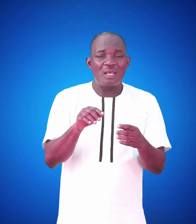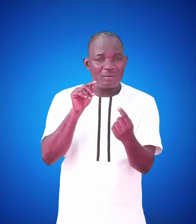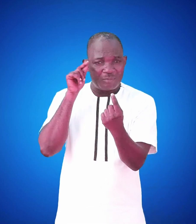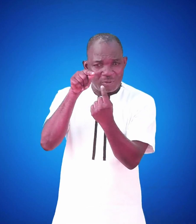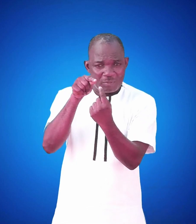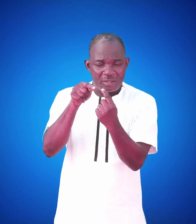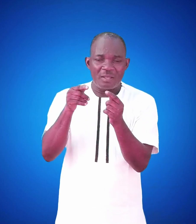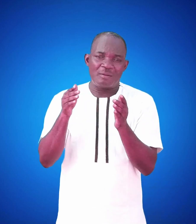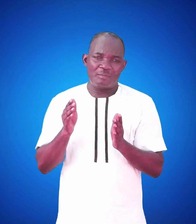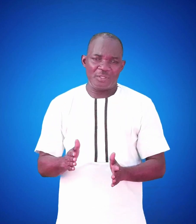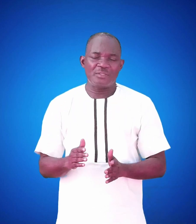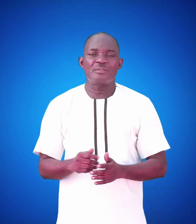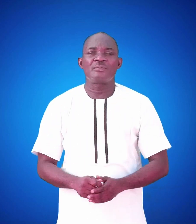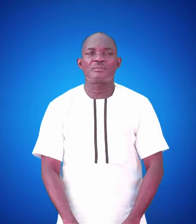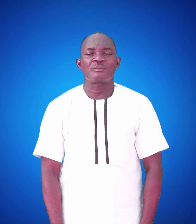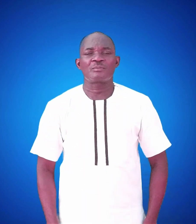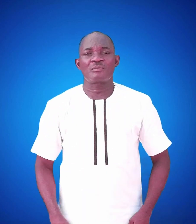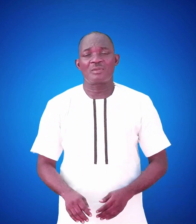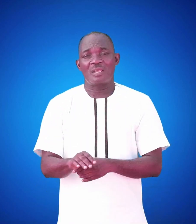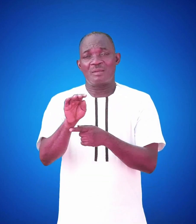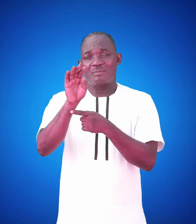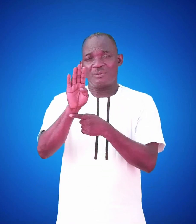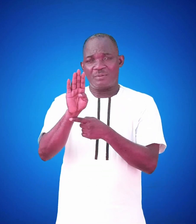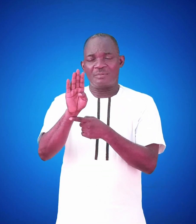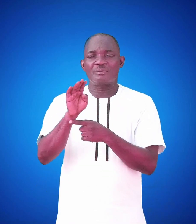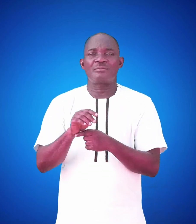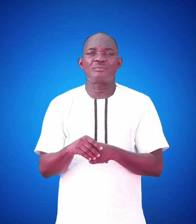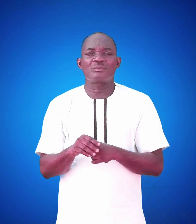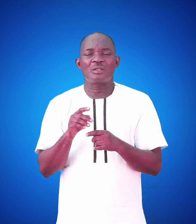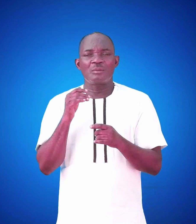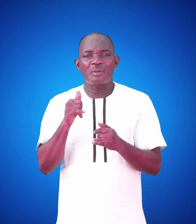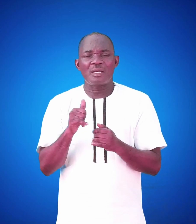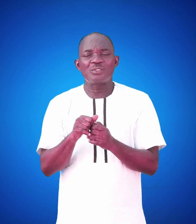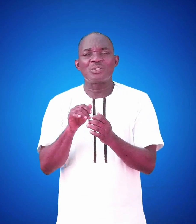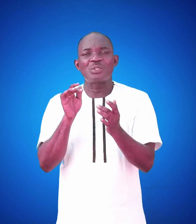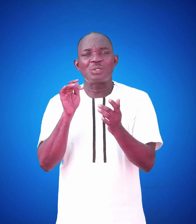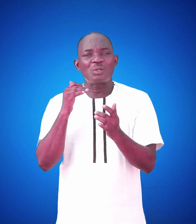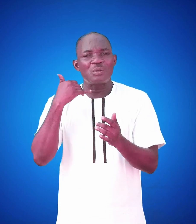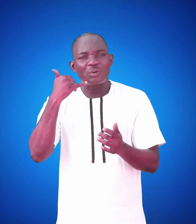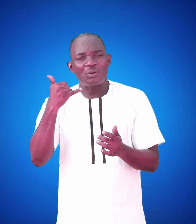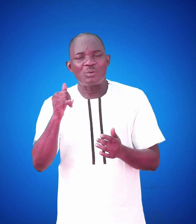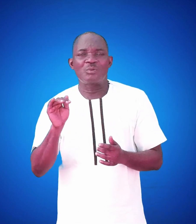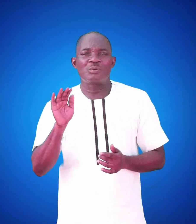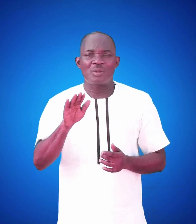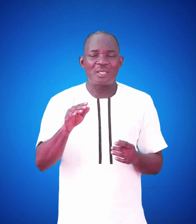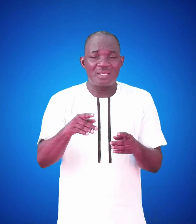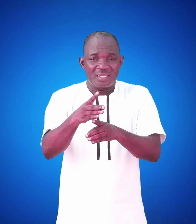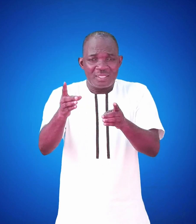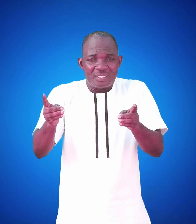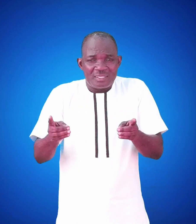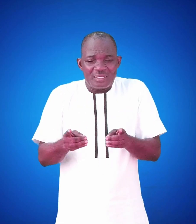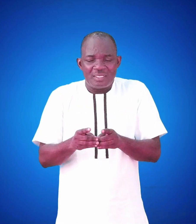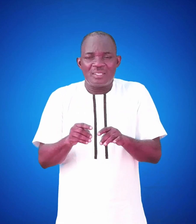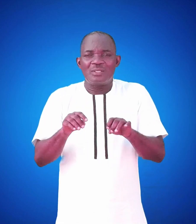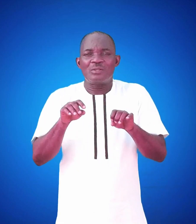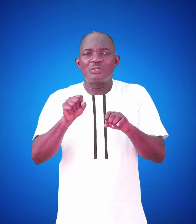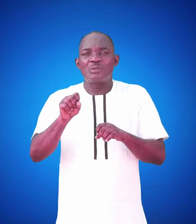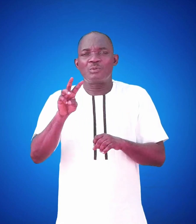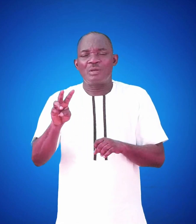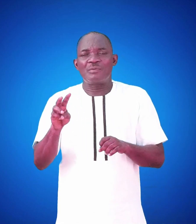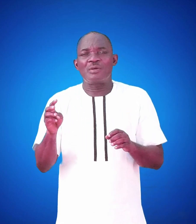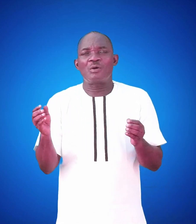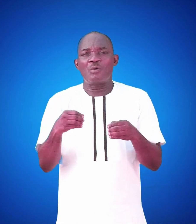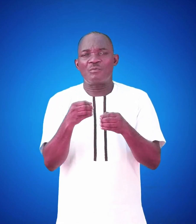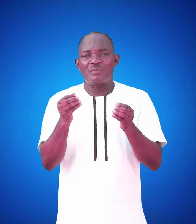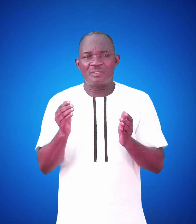focal person. B. By contacting your district social